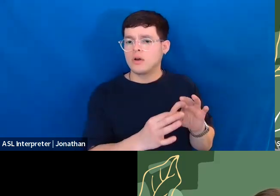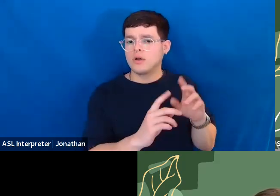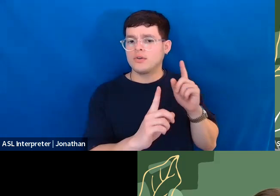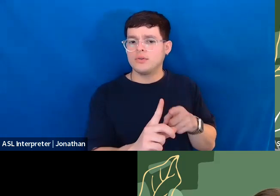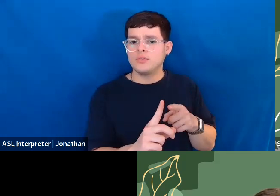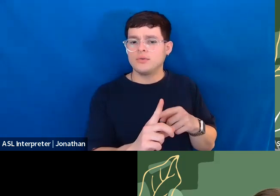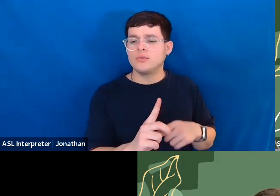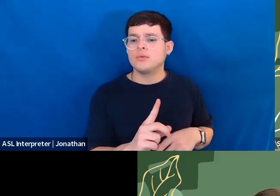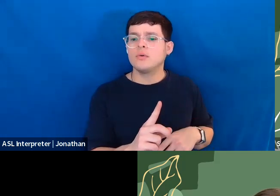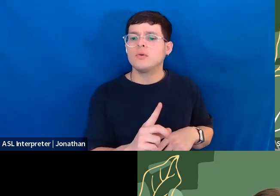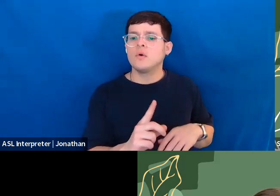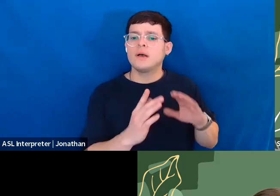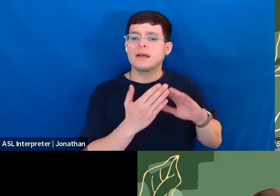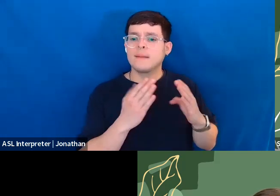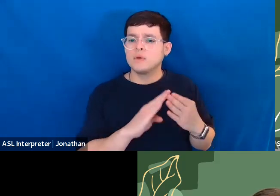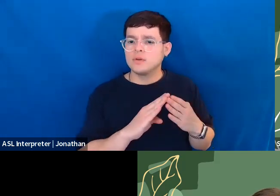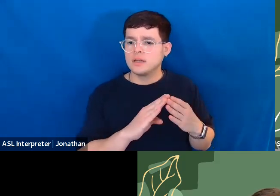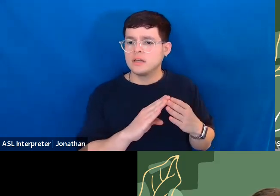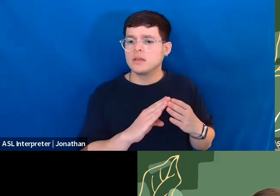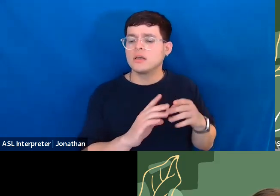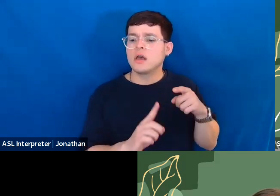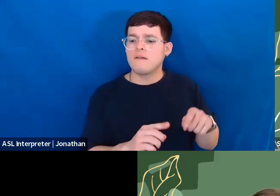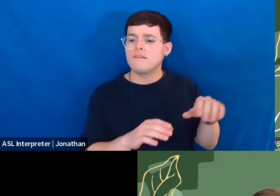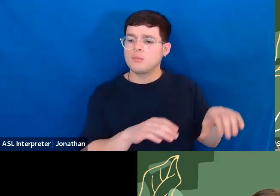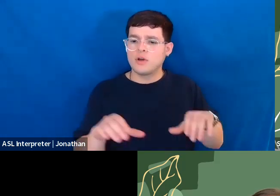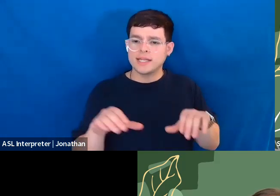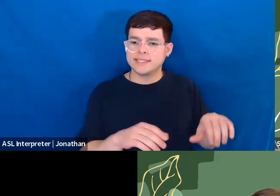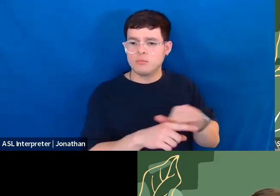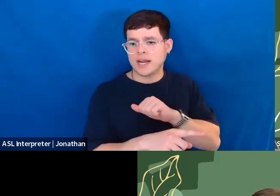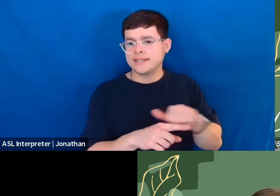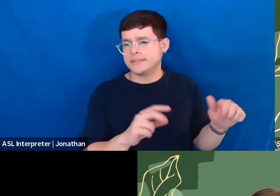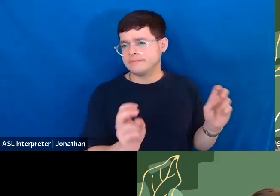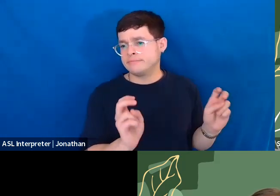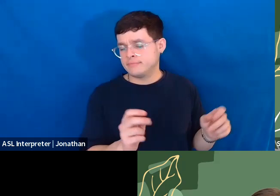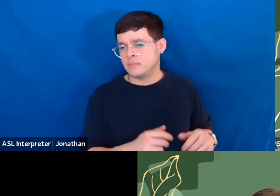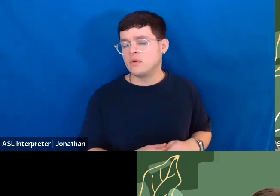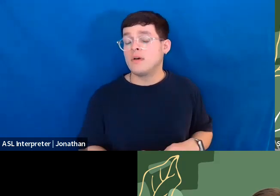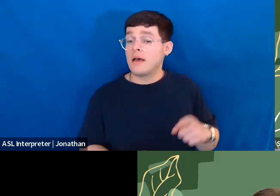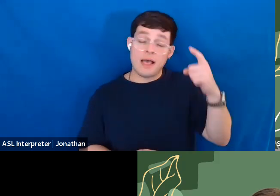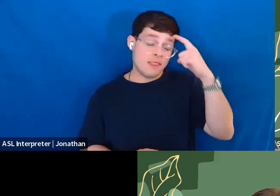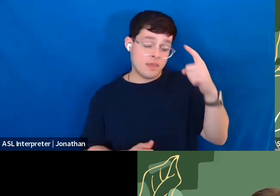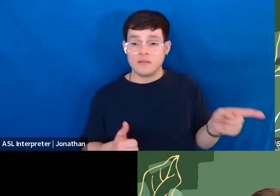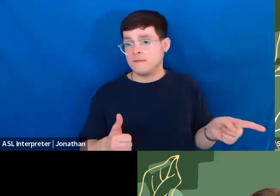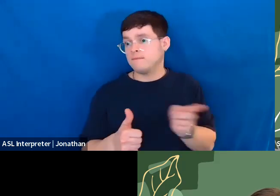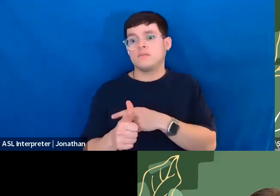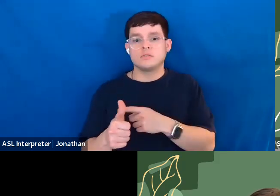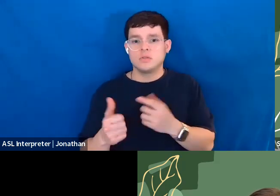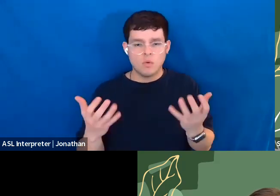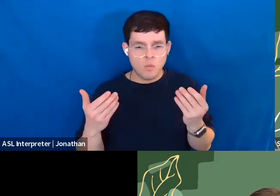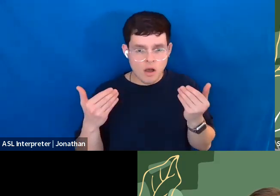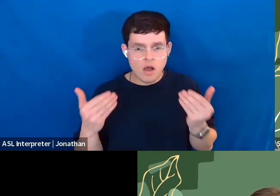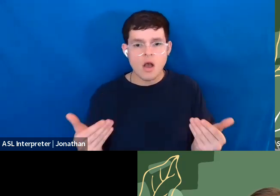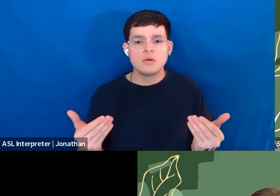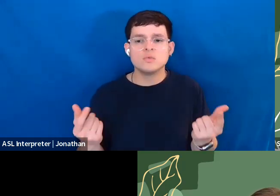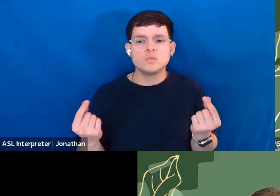the communities of practice, I think it's the first thing that we're trying to do is figure out what's the best